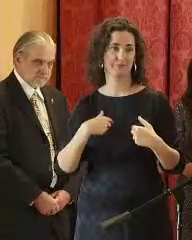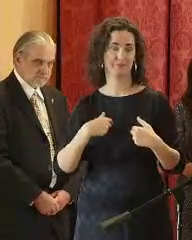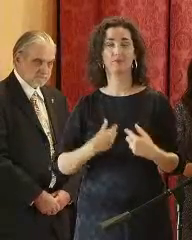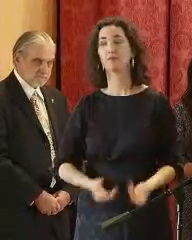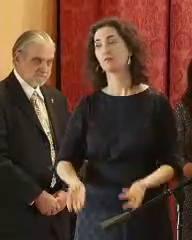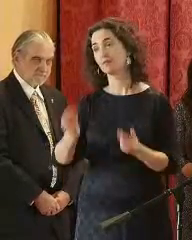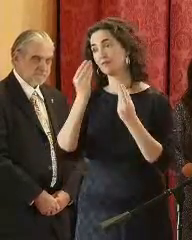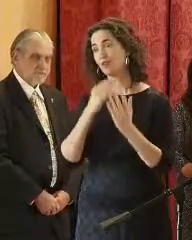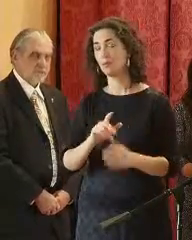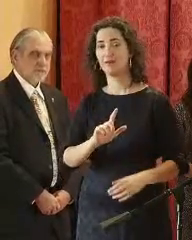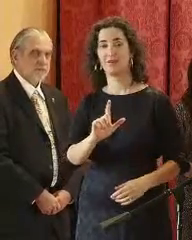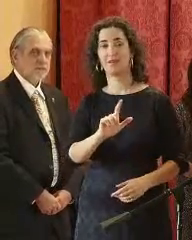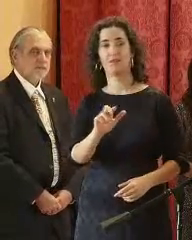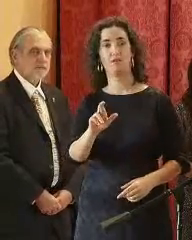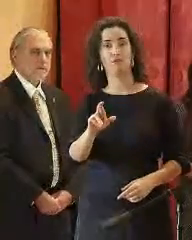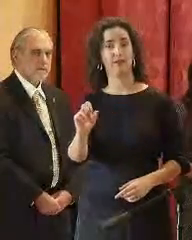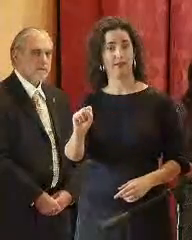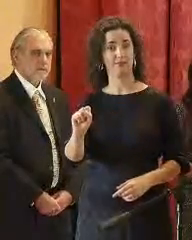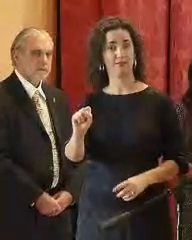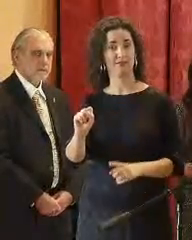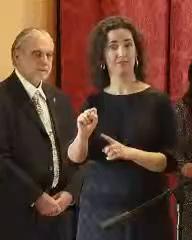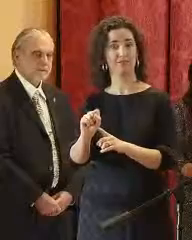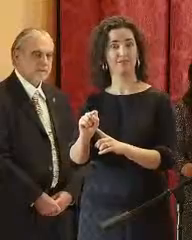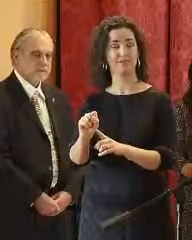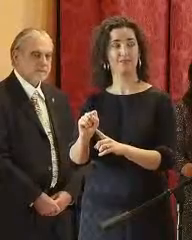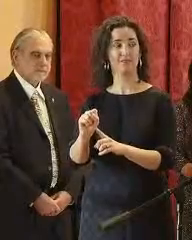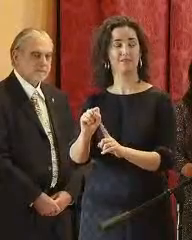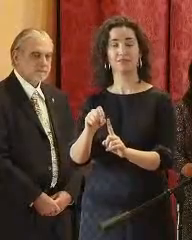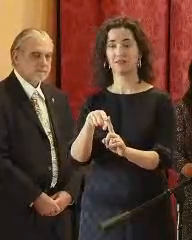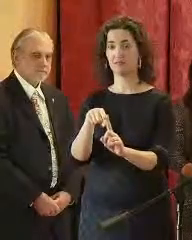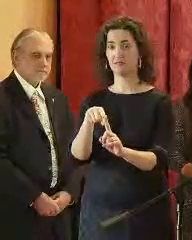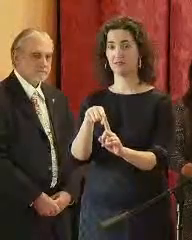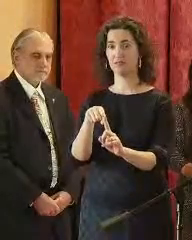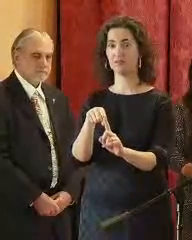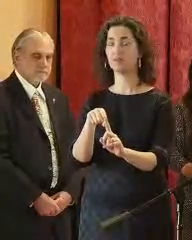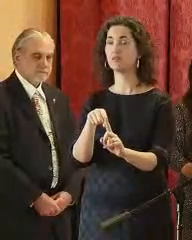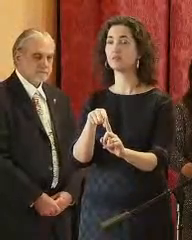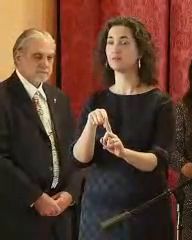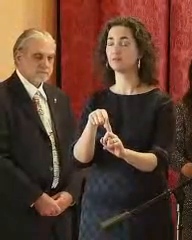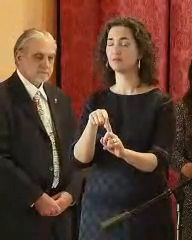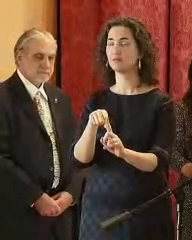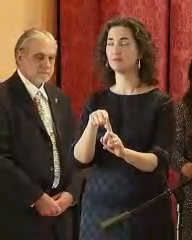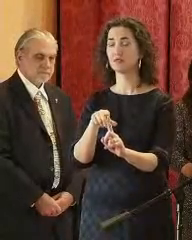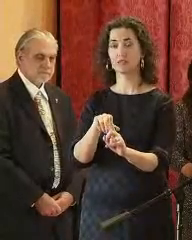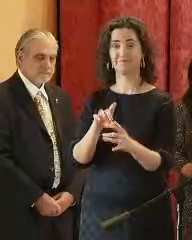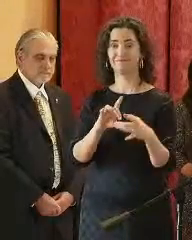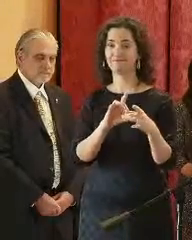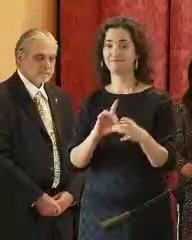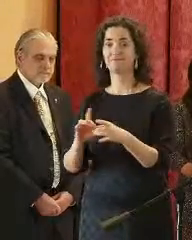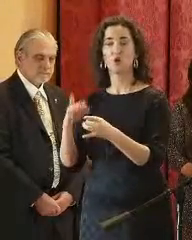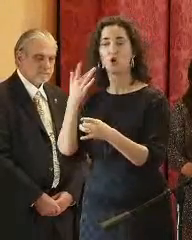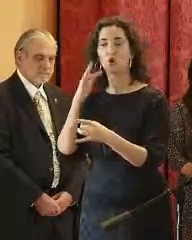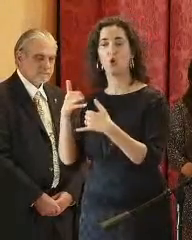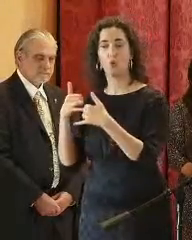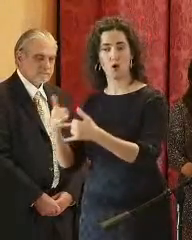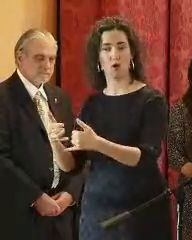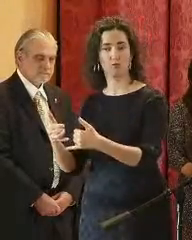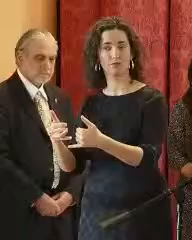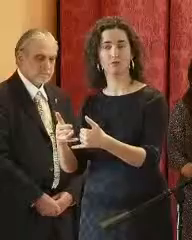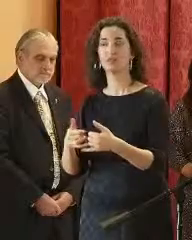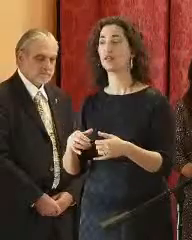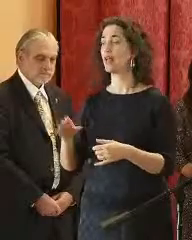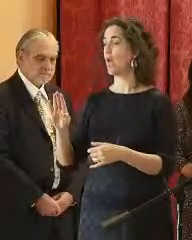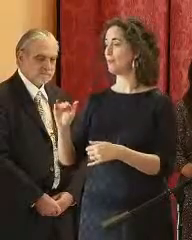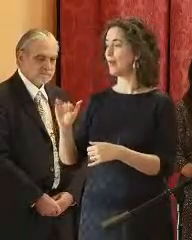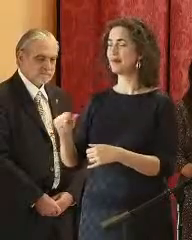LRS is deeply entwined with the gold awards and functions that Bambi and